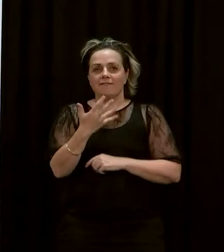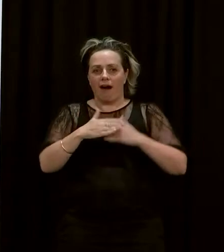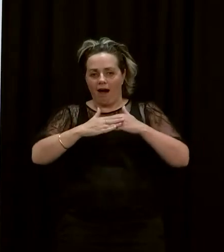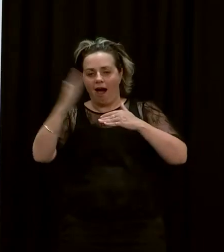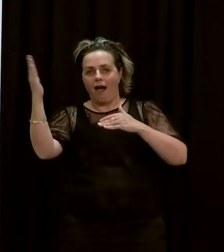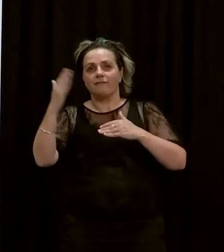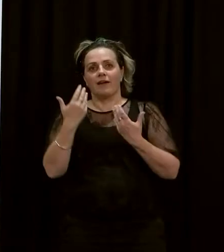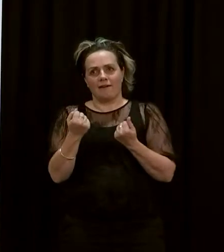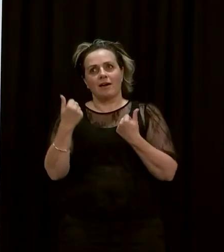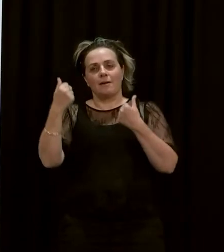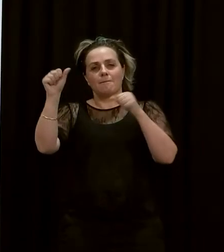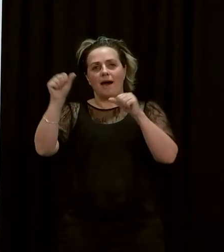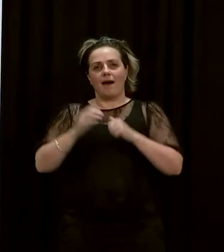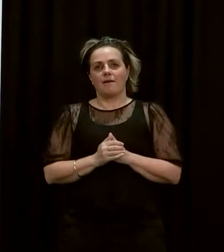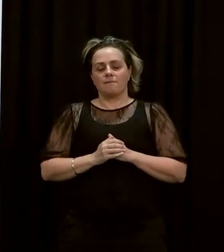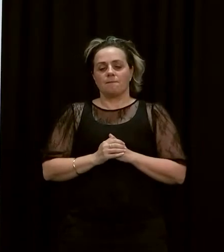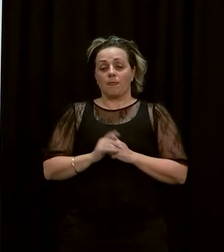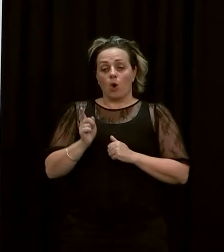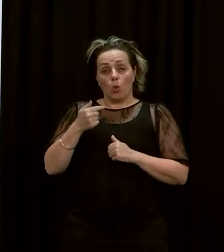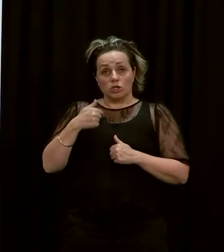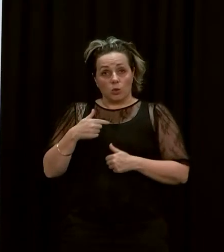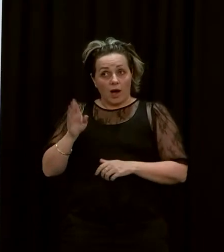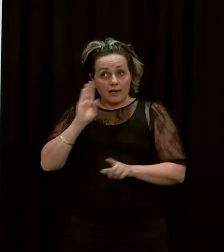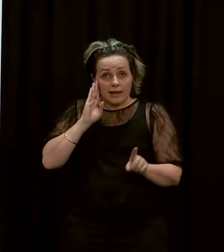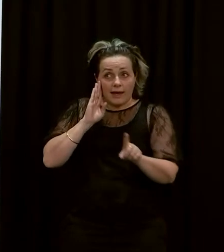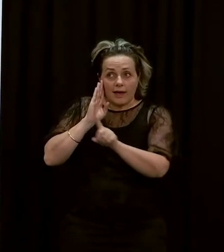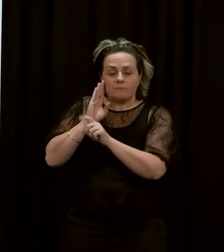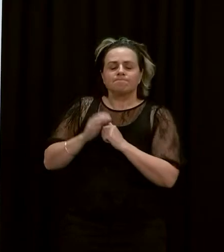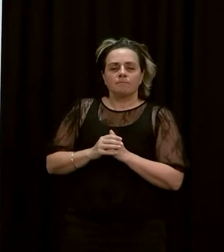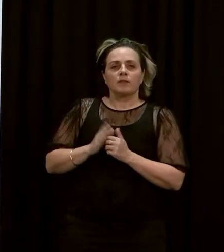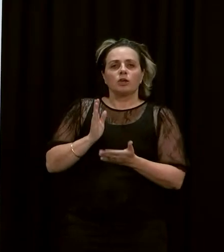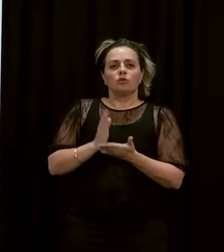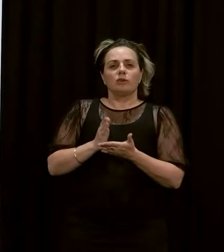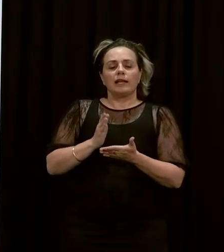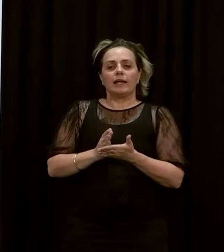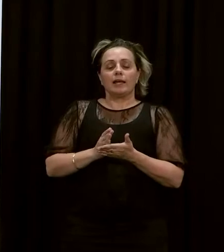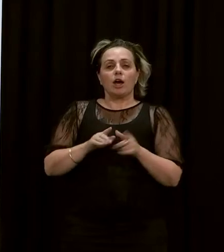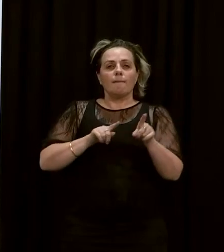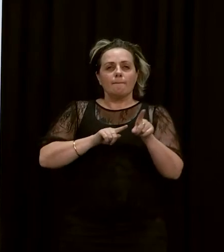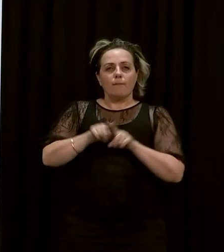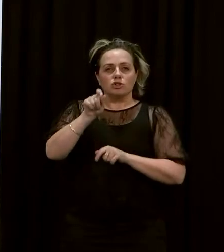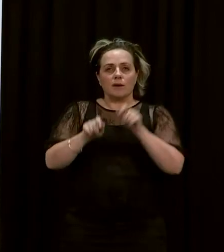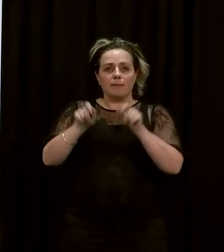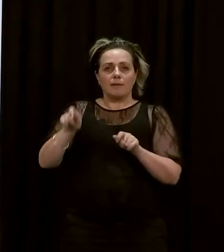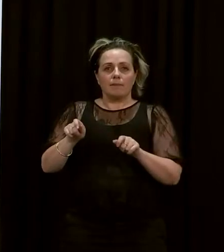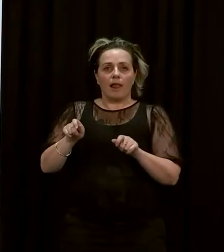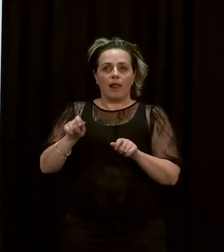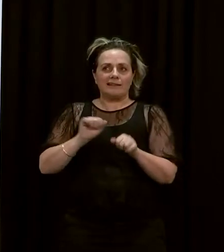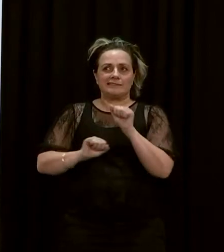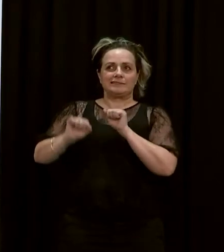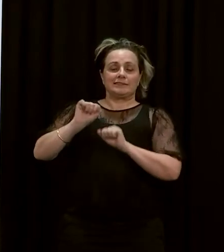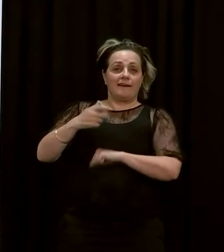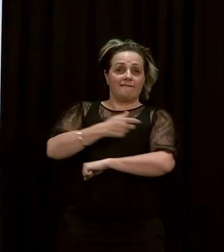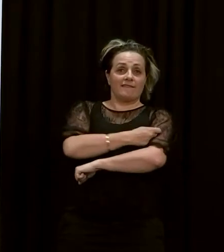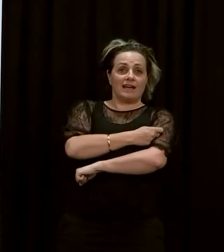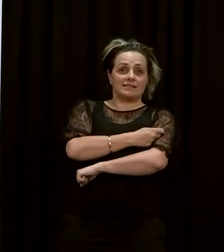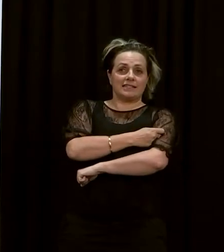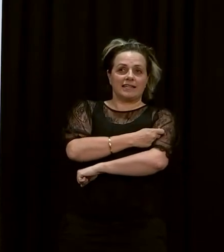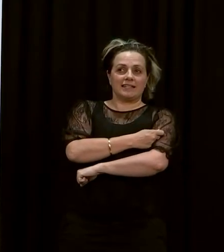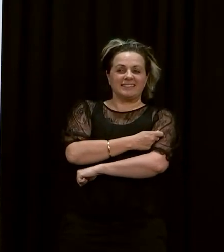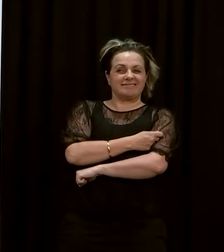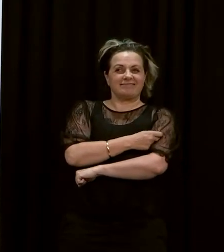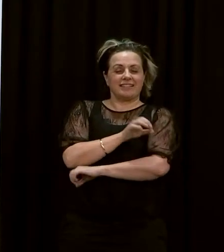But what am I hearing? I'm hearing that actually the majority of people who have not been vaccinated to date aren't what people